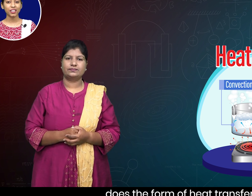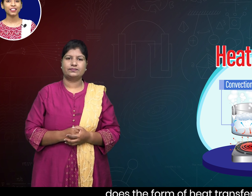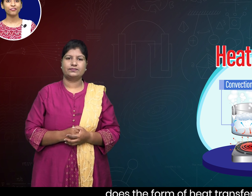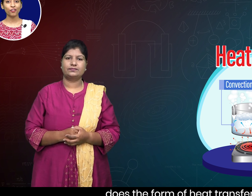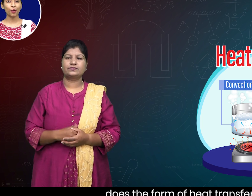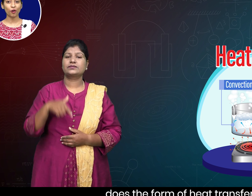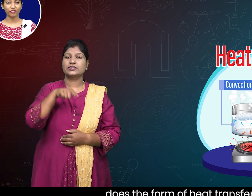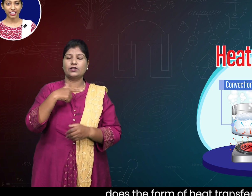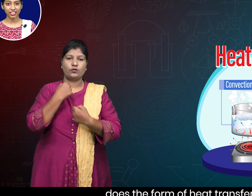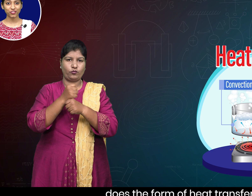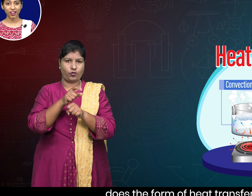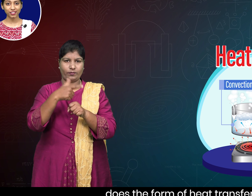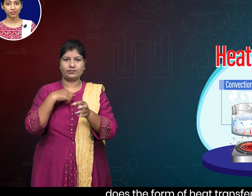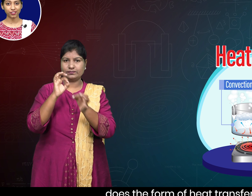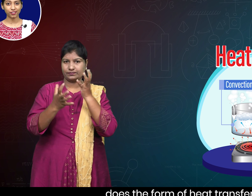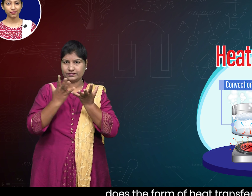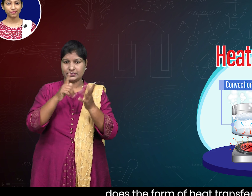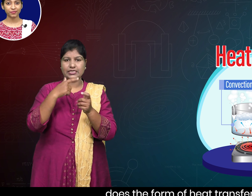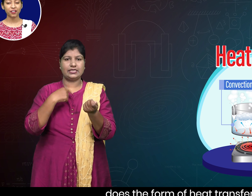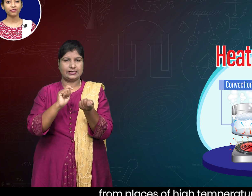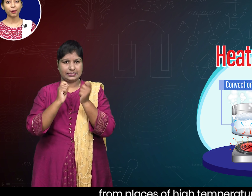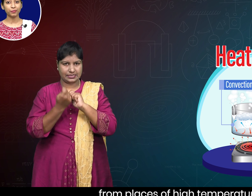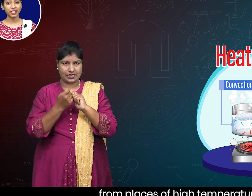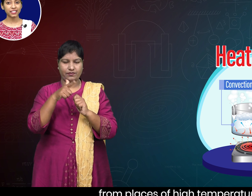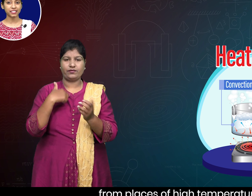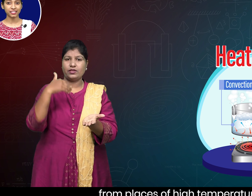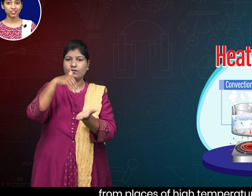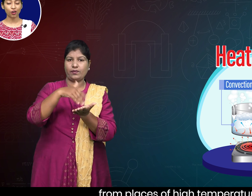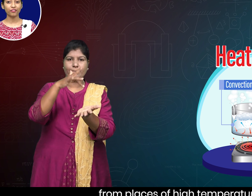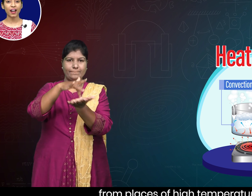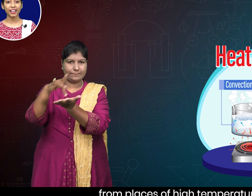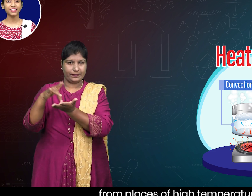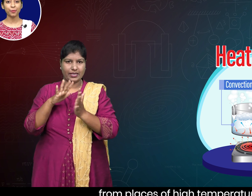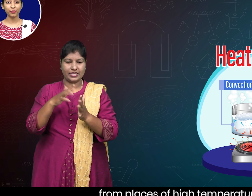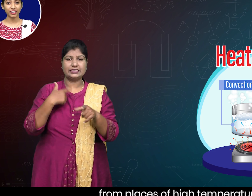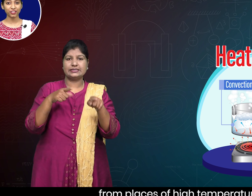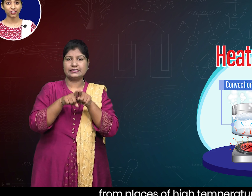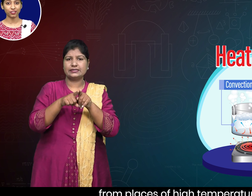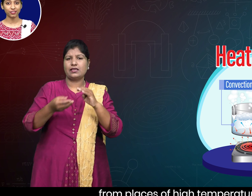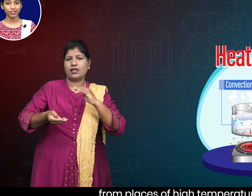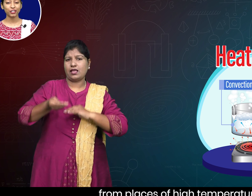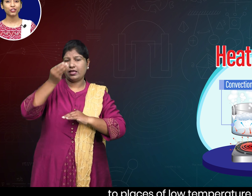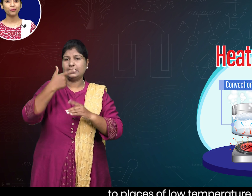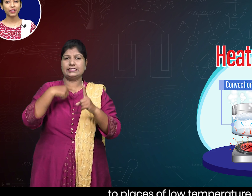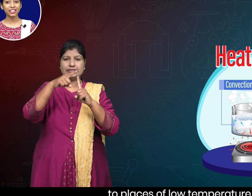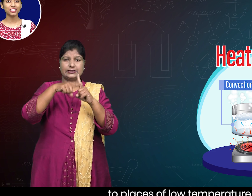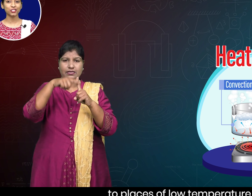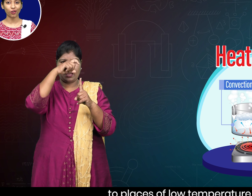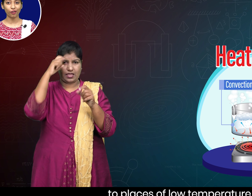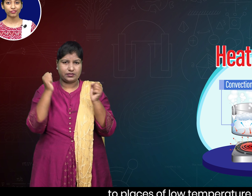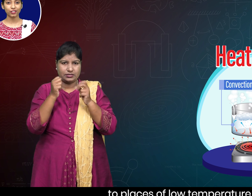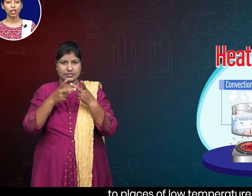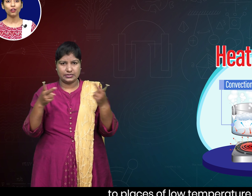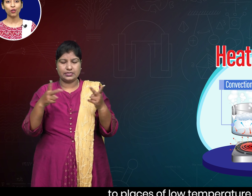Thus, the form of heat transfer from places of high temperature to